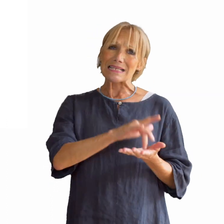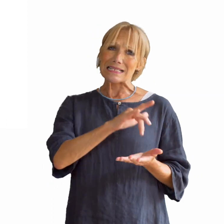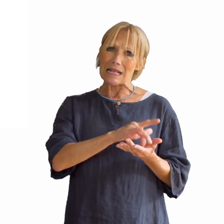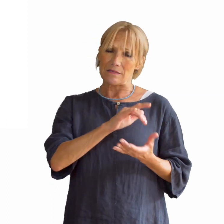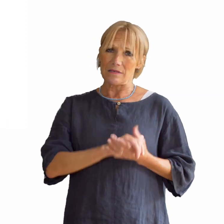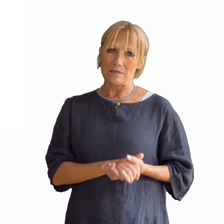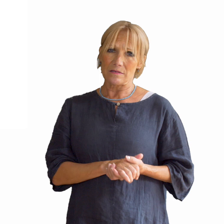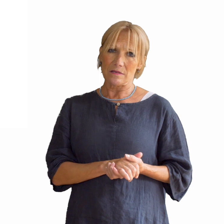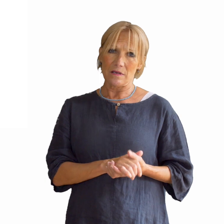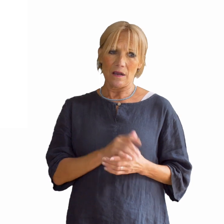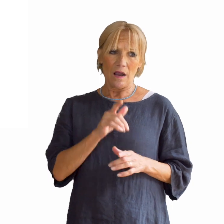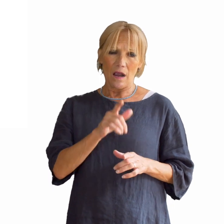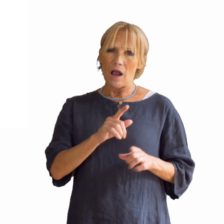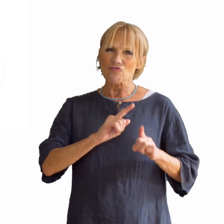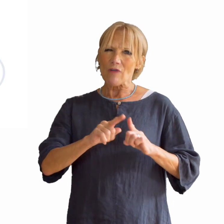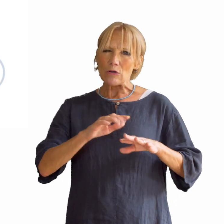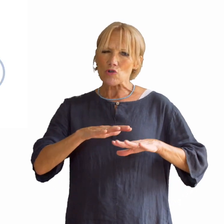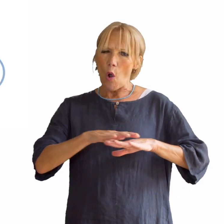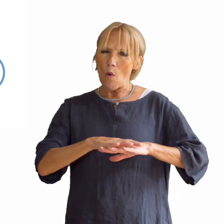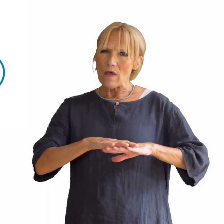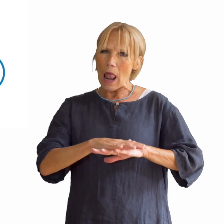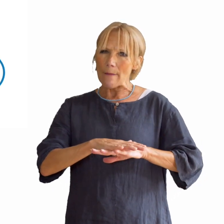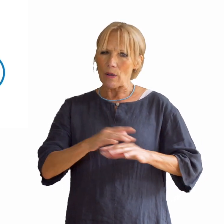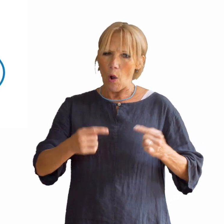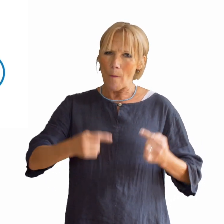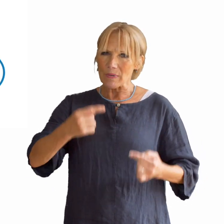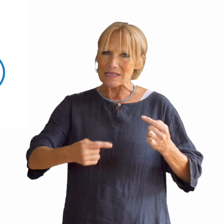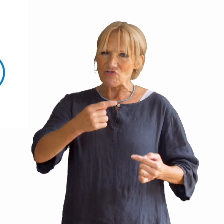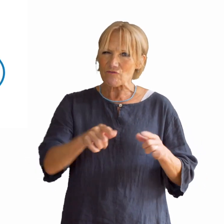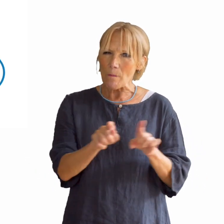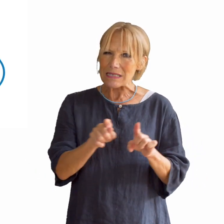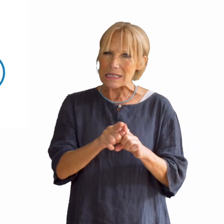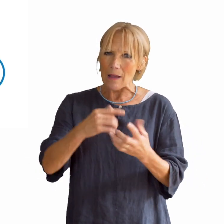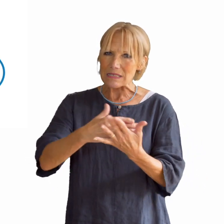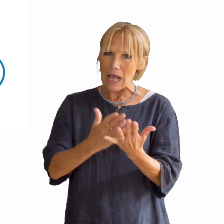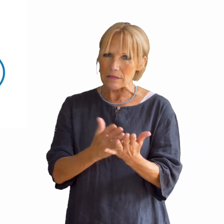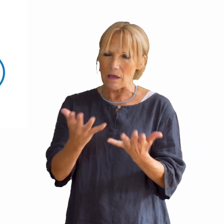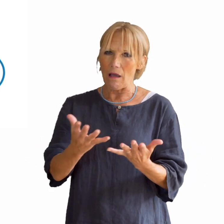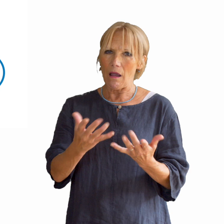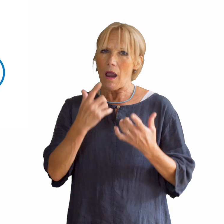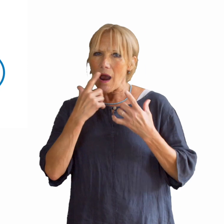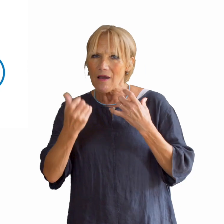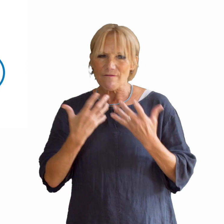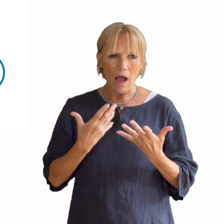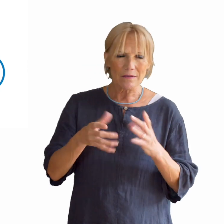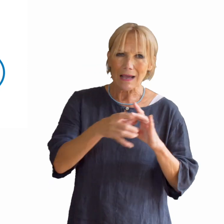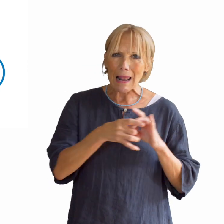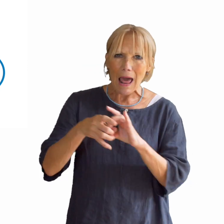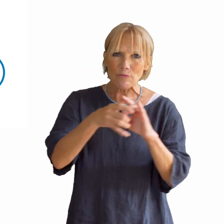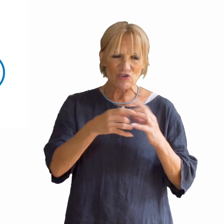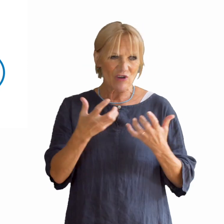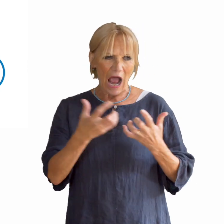recommendations. We suggest meeting centres avoid overlap and competition with others in the same sector. Instead,